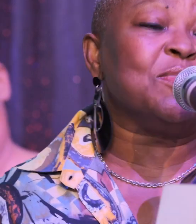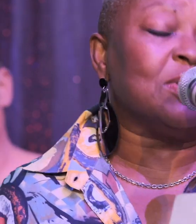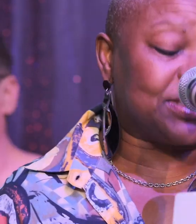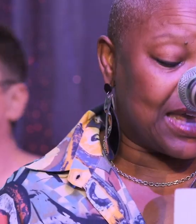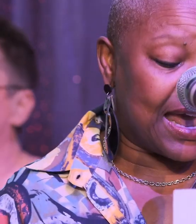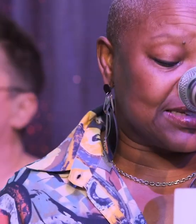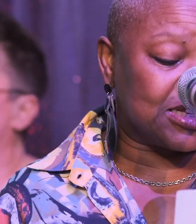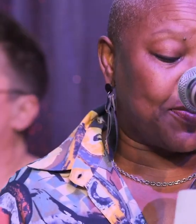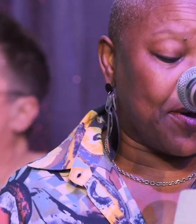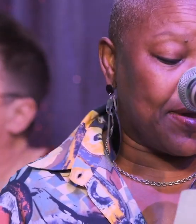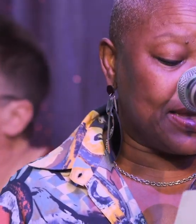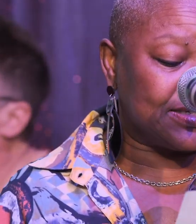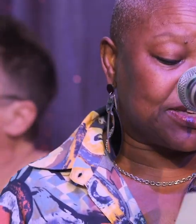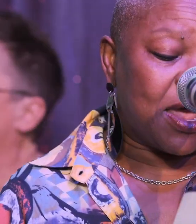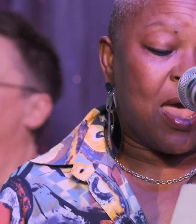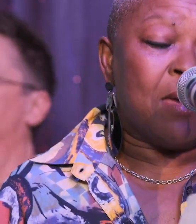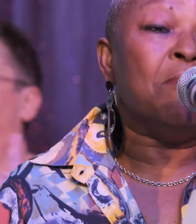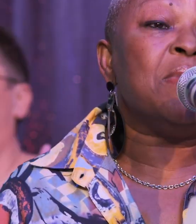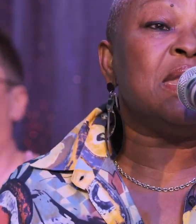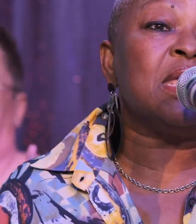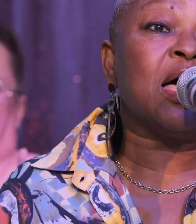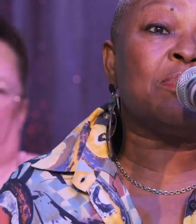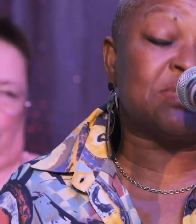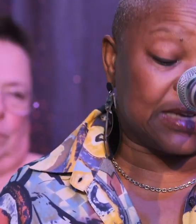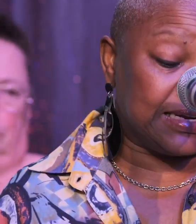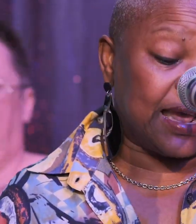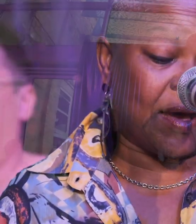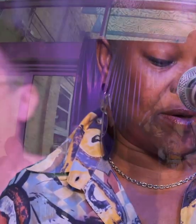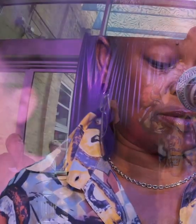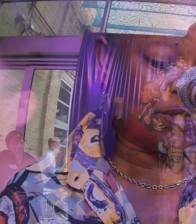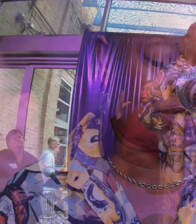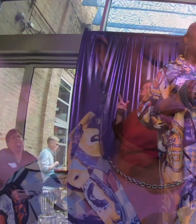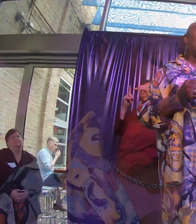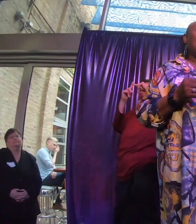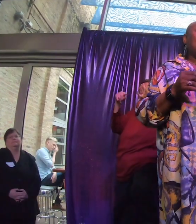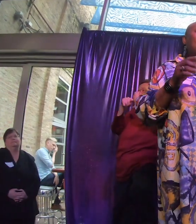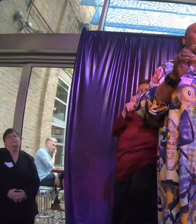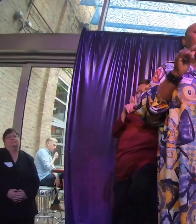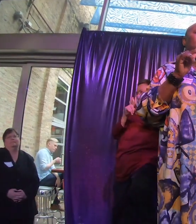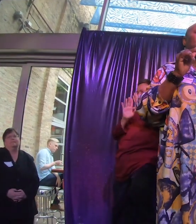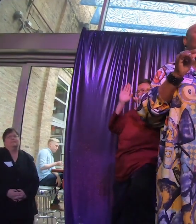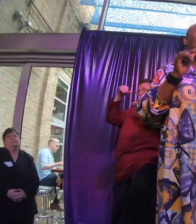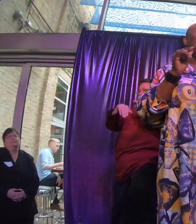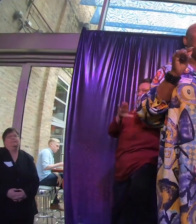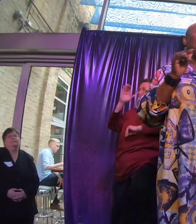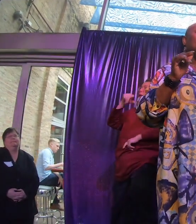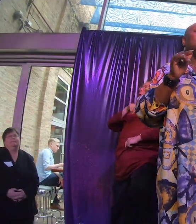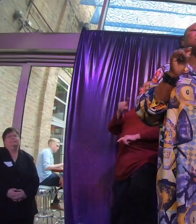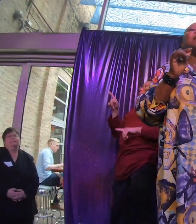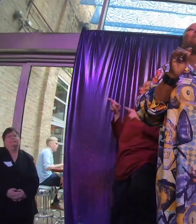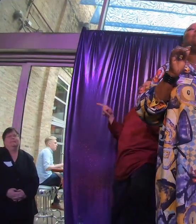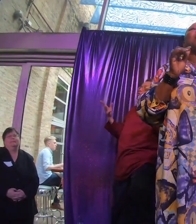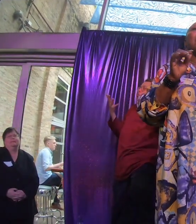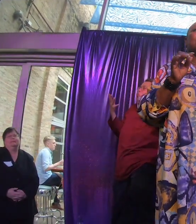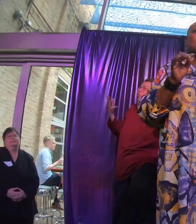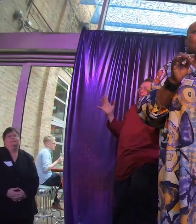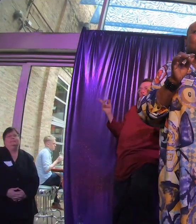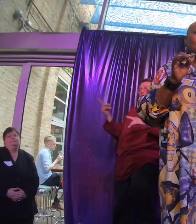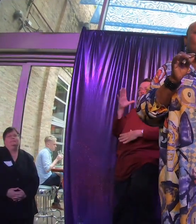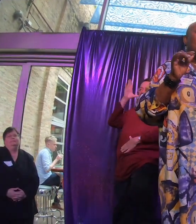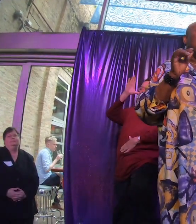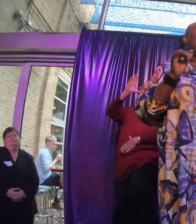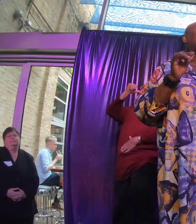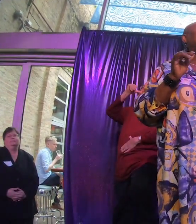This community has experienced many ups and downs, but you have held